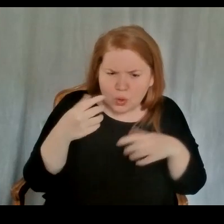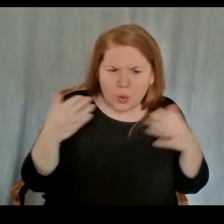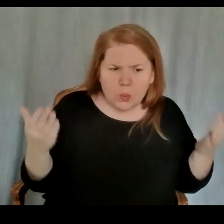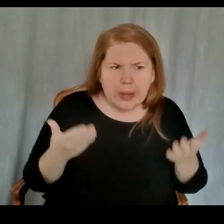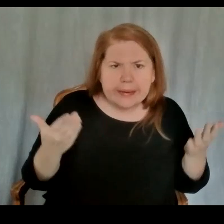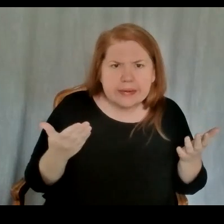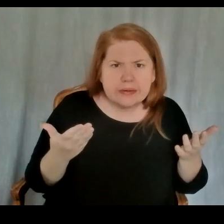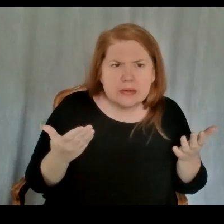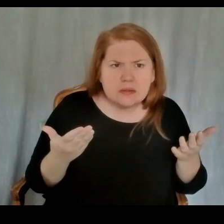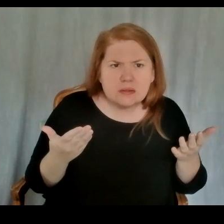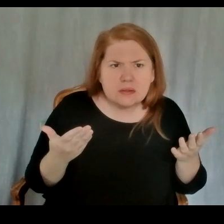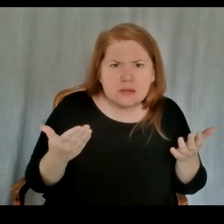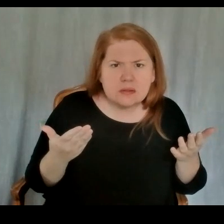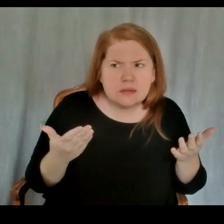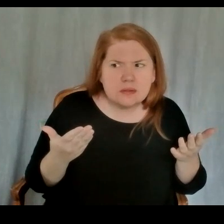to